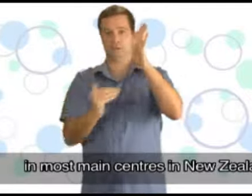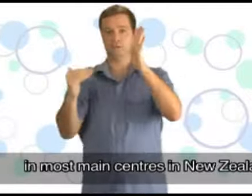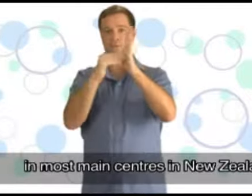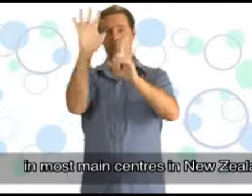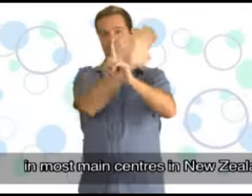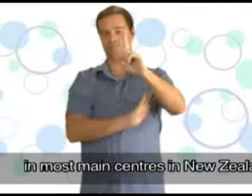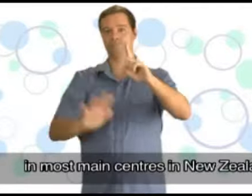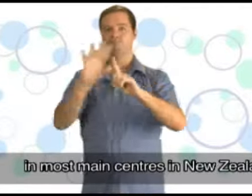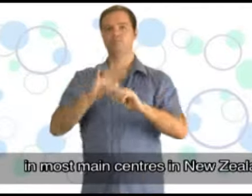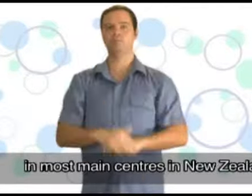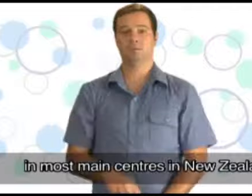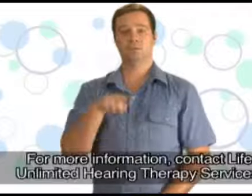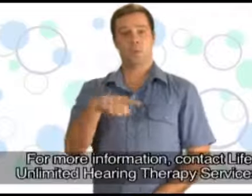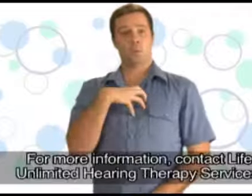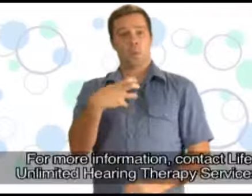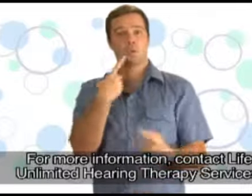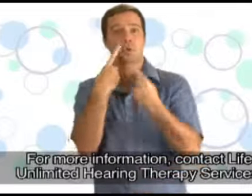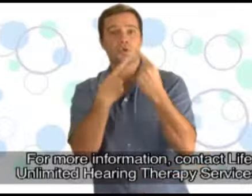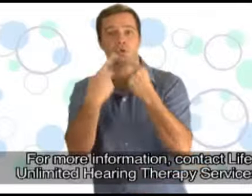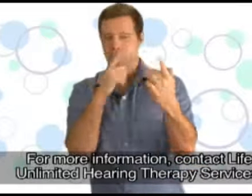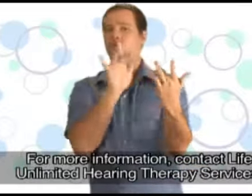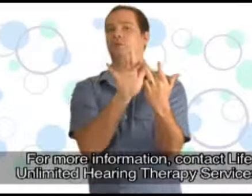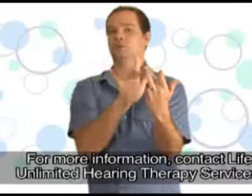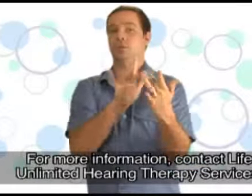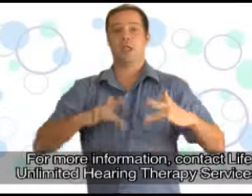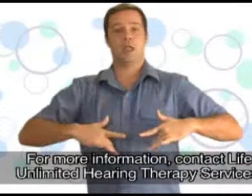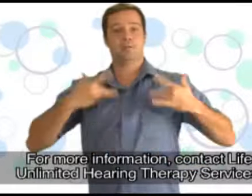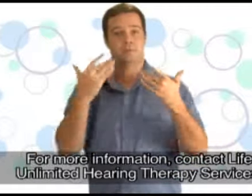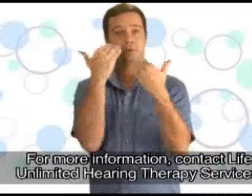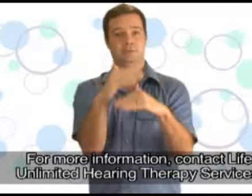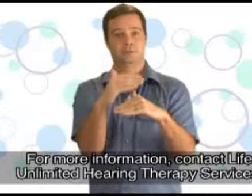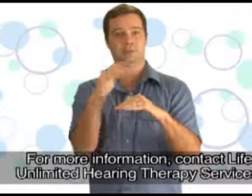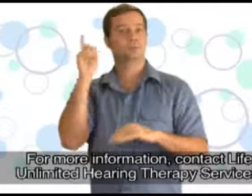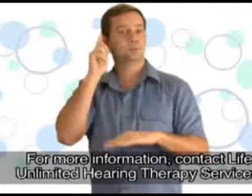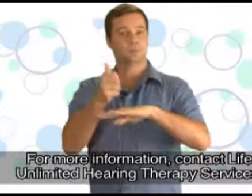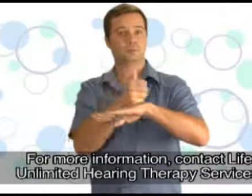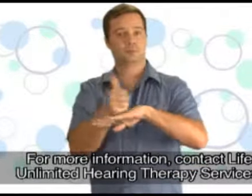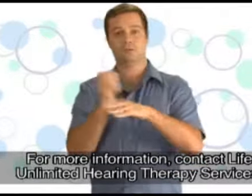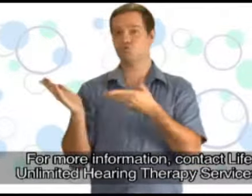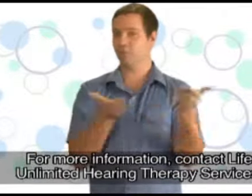in most main centres in New Zealand. For more information, contact Life Unlimited Hearing Therapy Services.